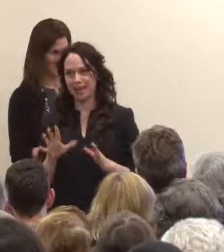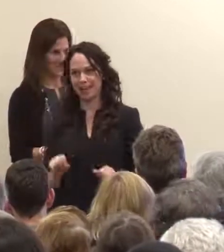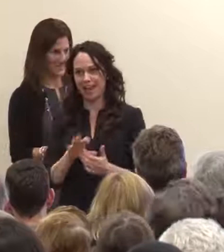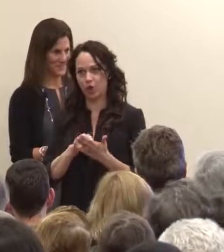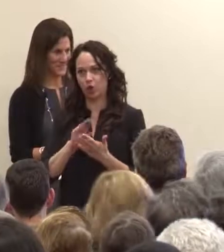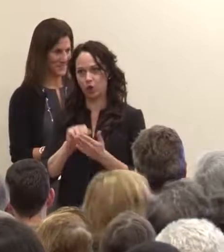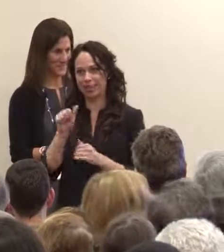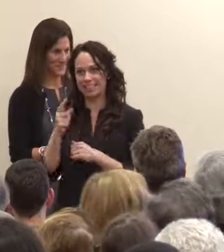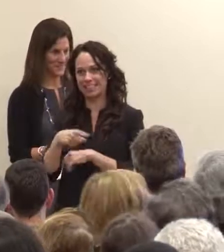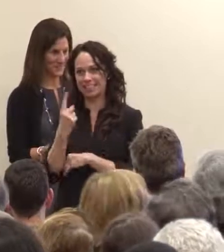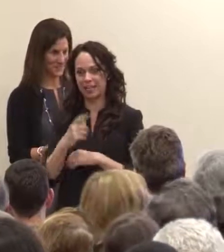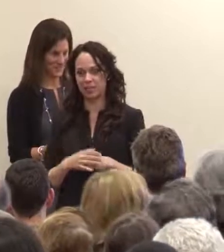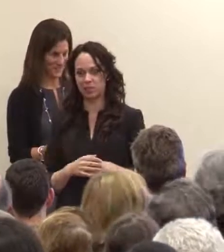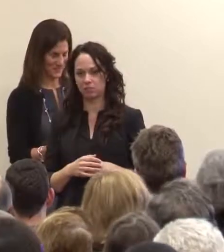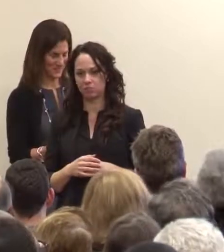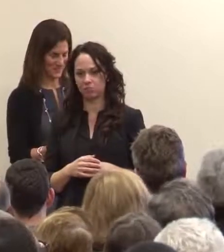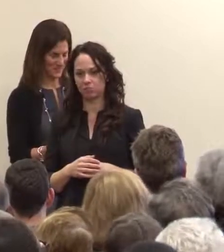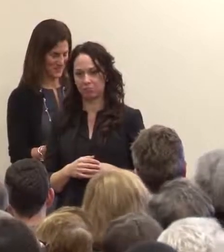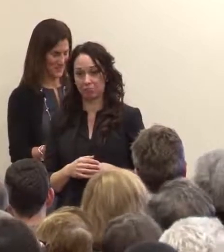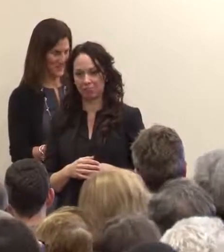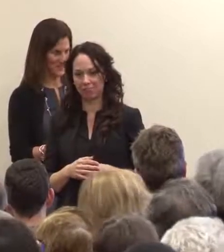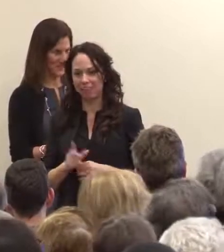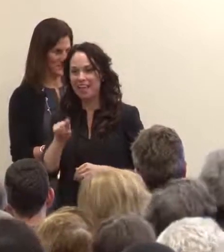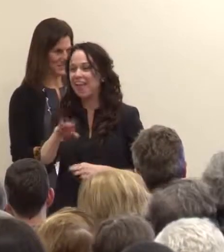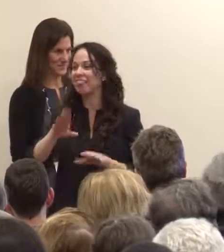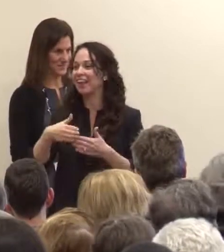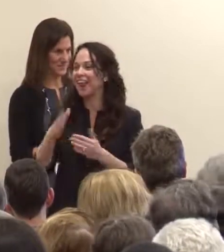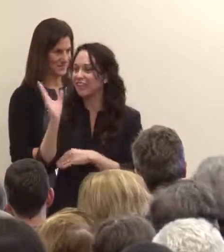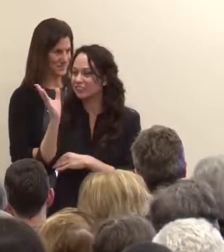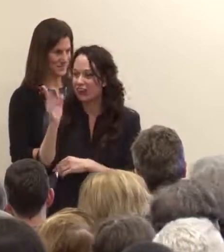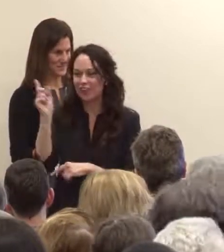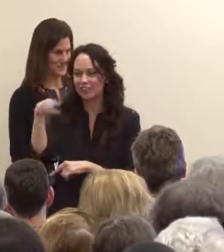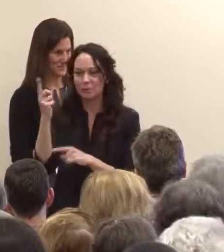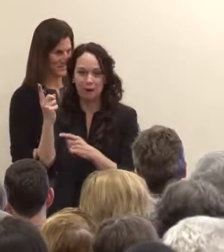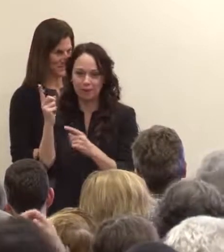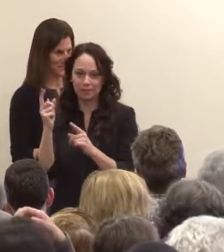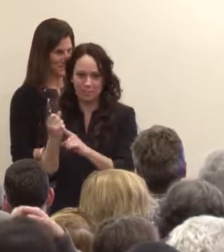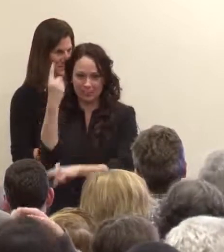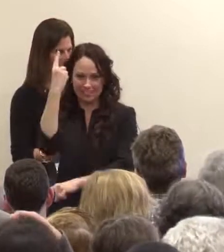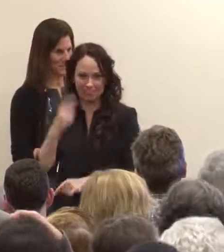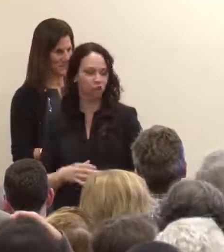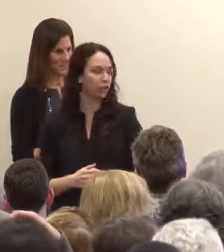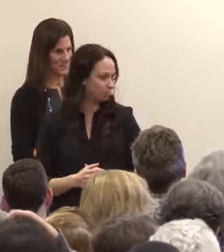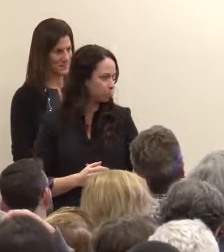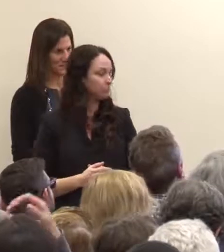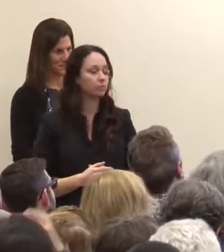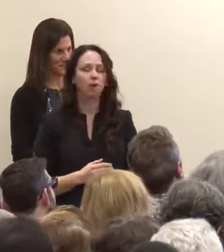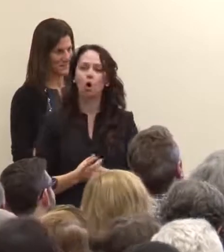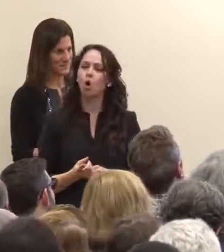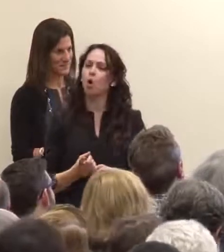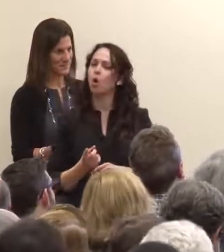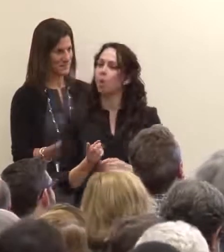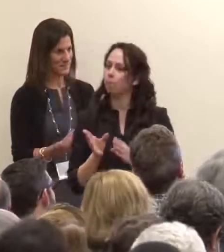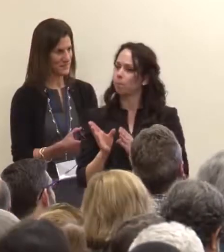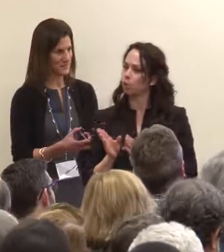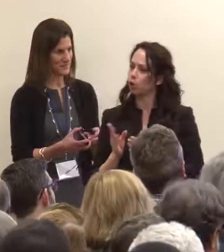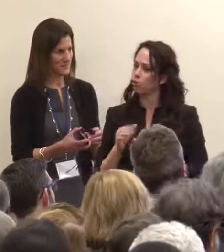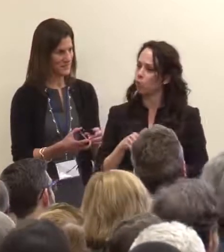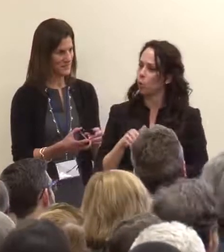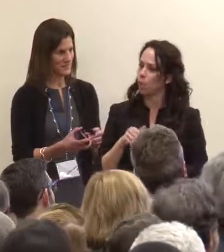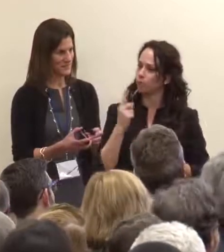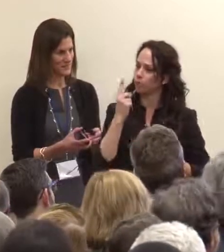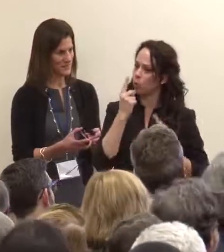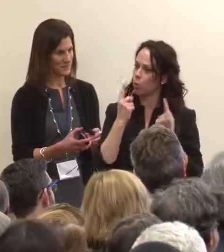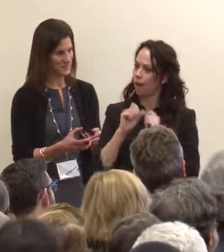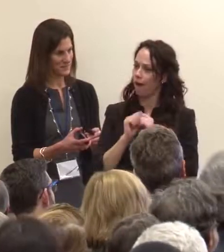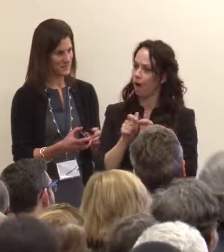in. Anyway, our next talk is on something completely different. One has often wondered how a